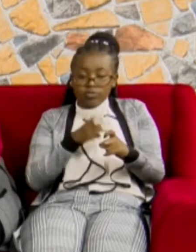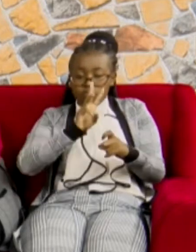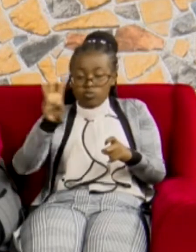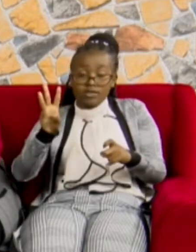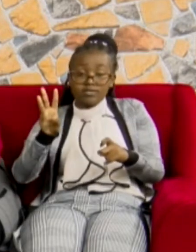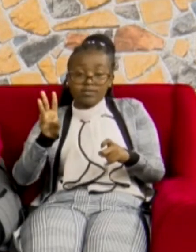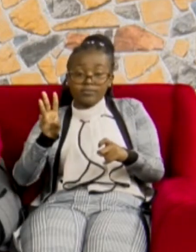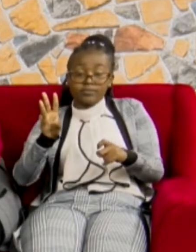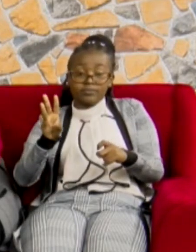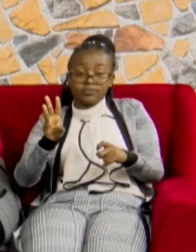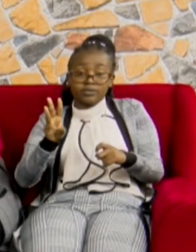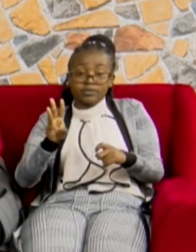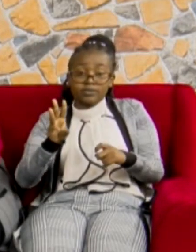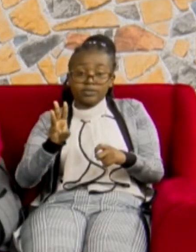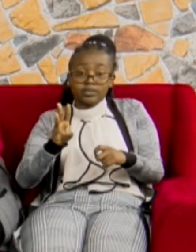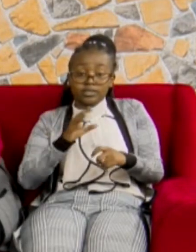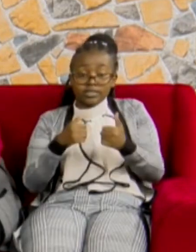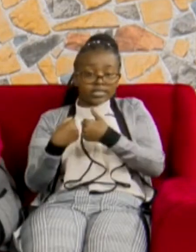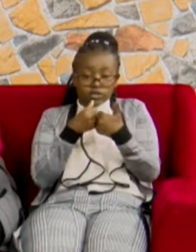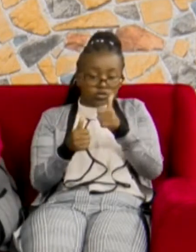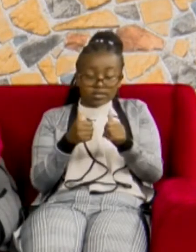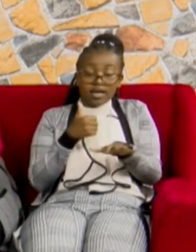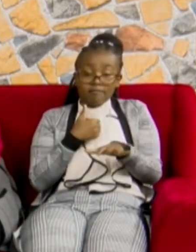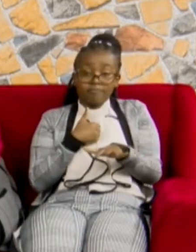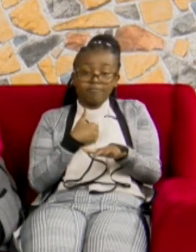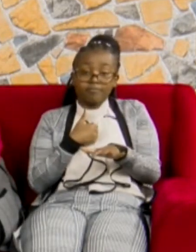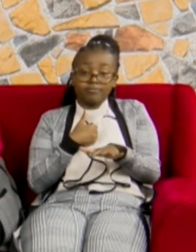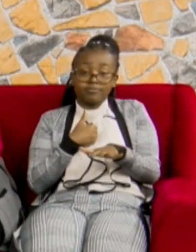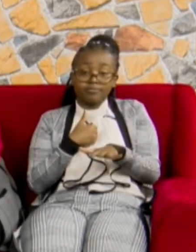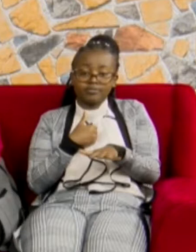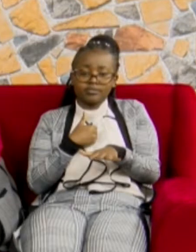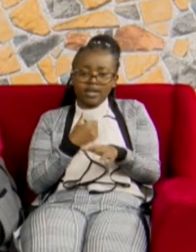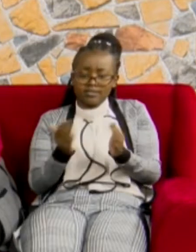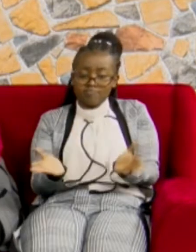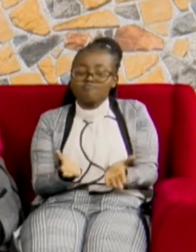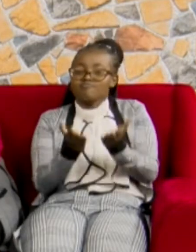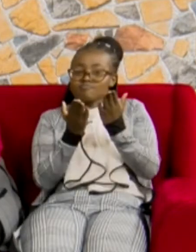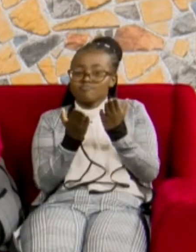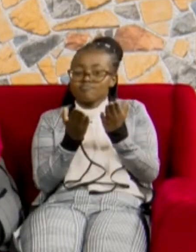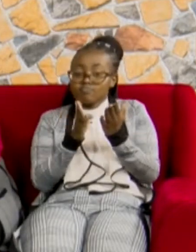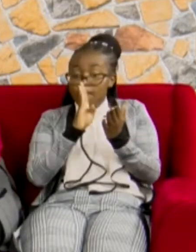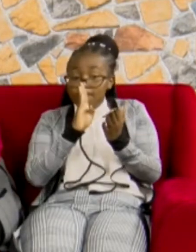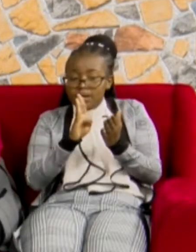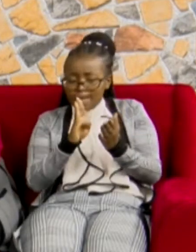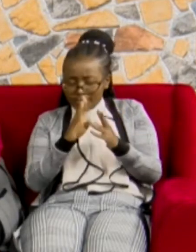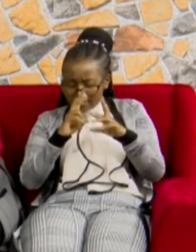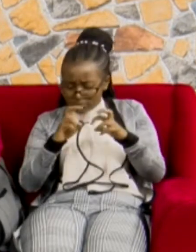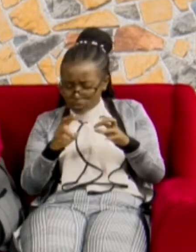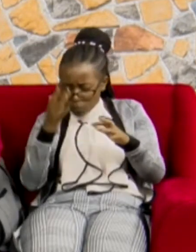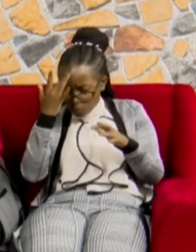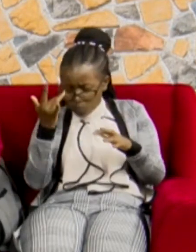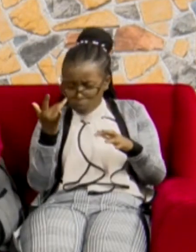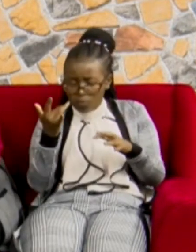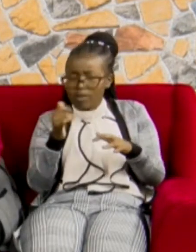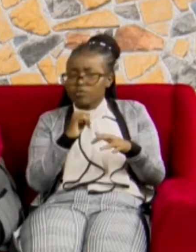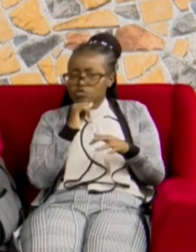West, like the milestones they attain and stuff like that, like you can see progress. Because I've been benchmarking, and I'm like, why the hell?